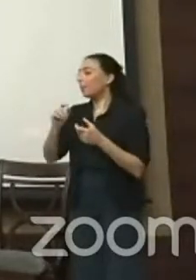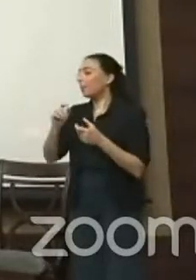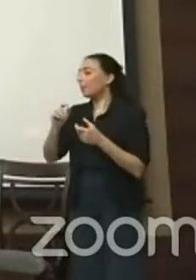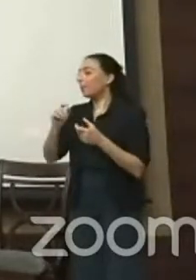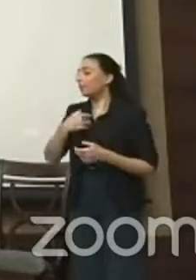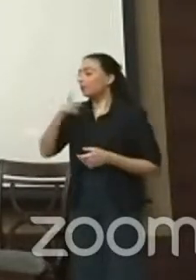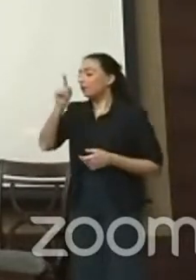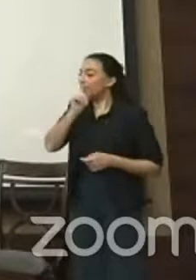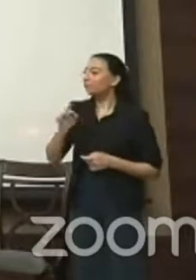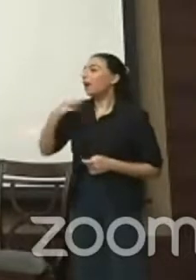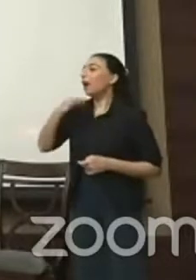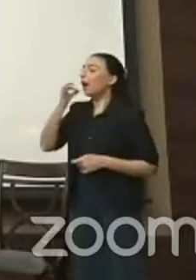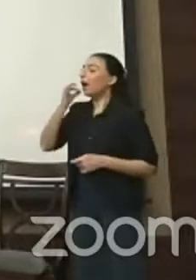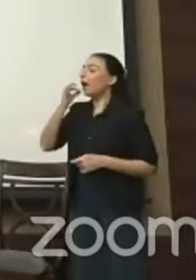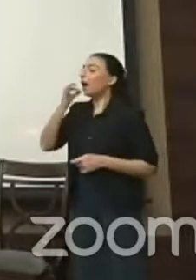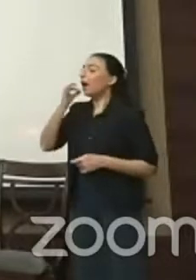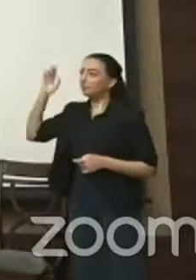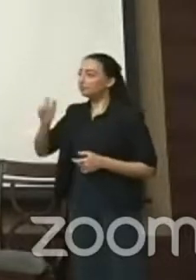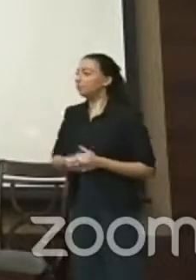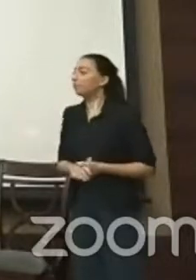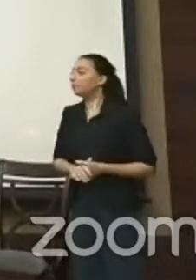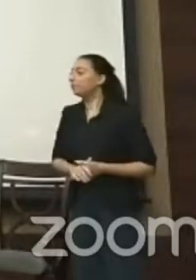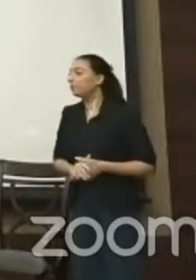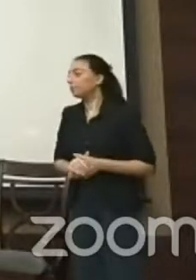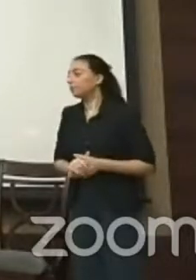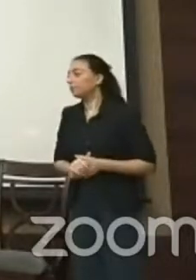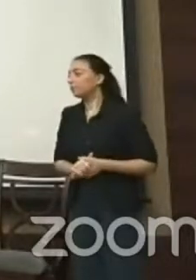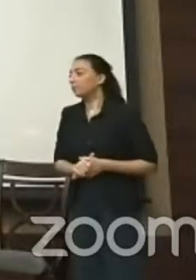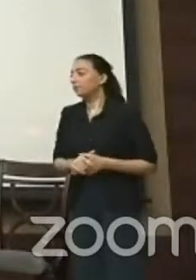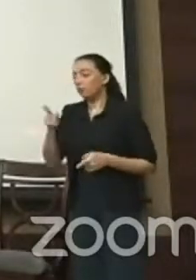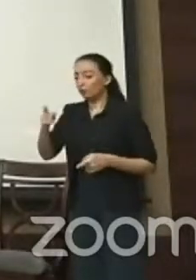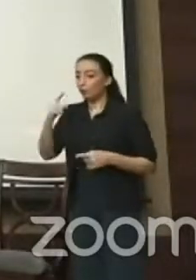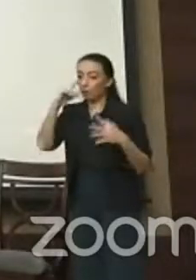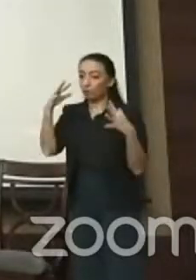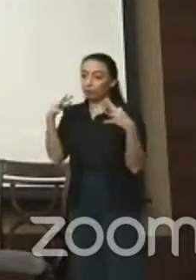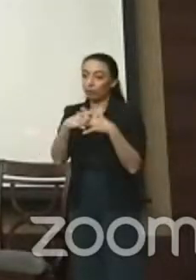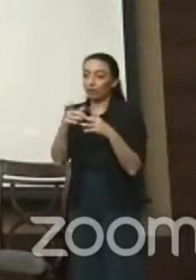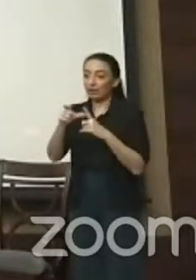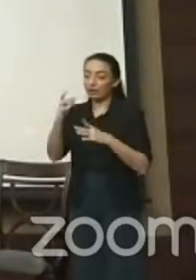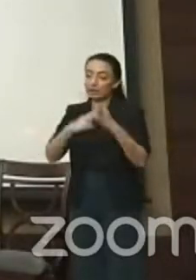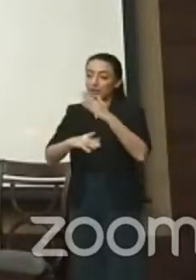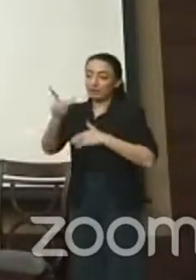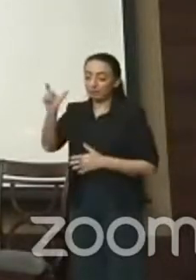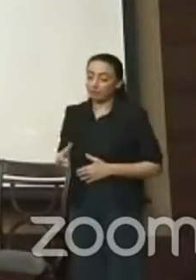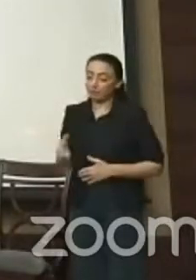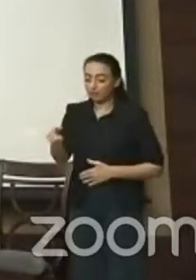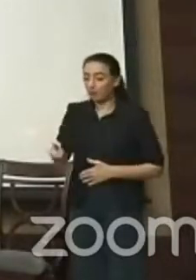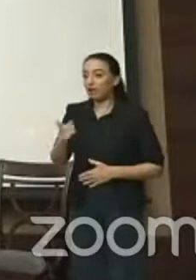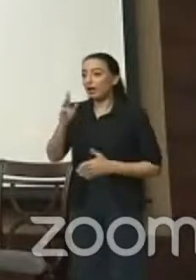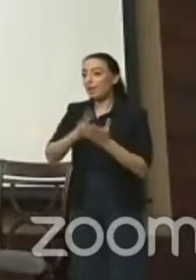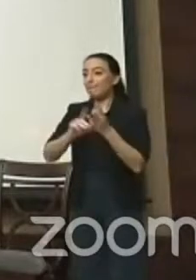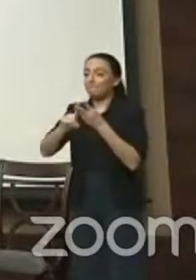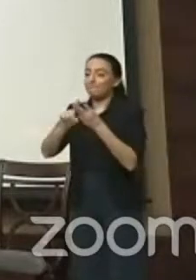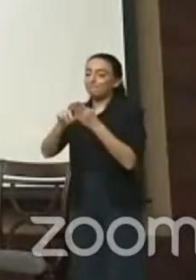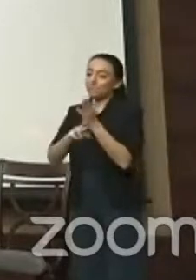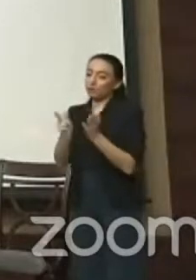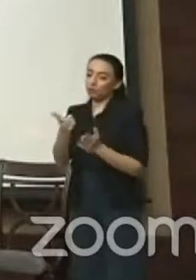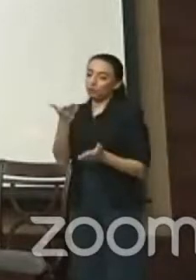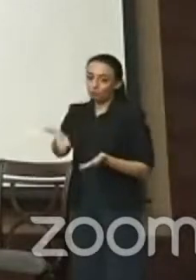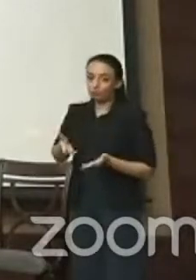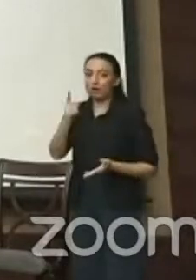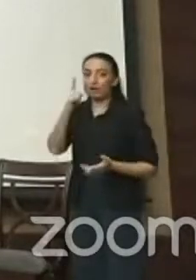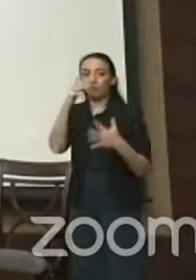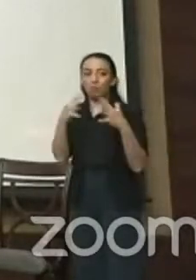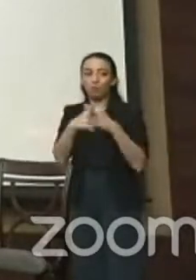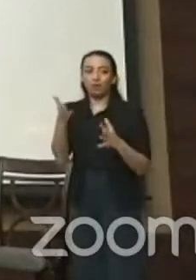up, so what do you think, from being a woman with disability, from a gender perspective, you've been